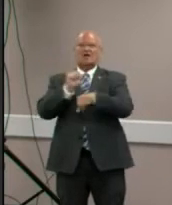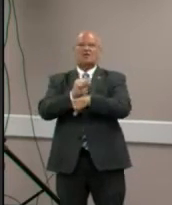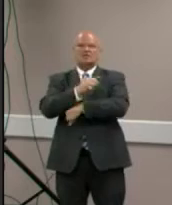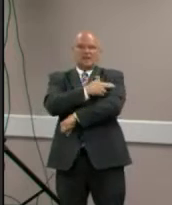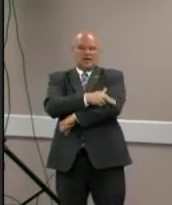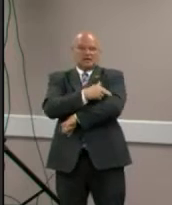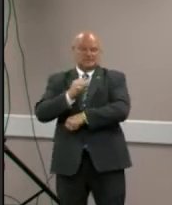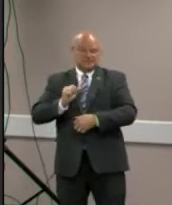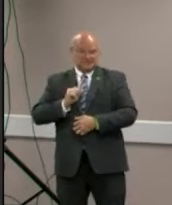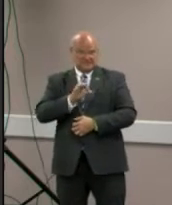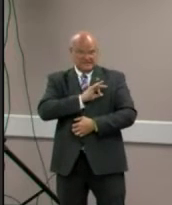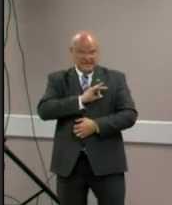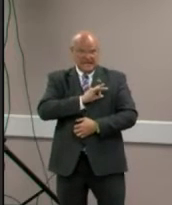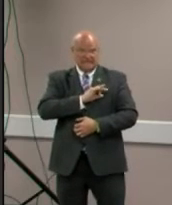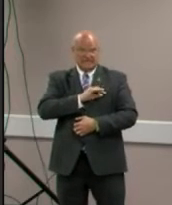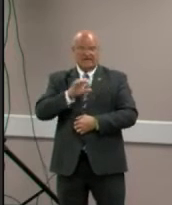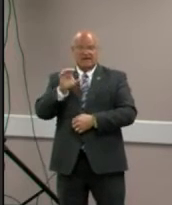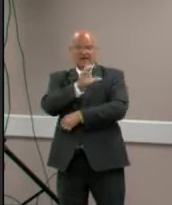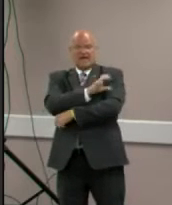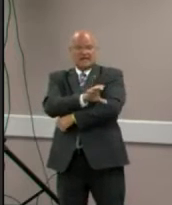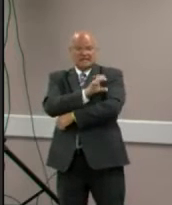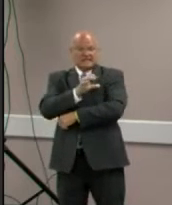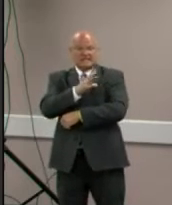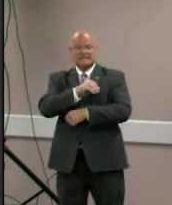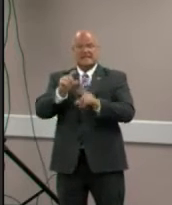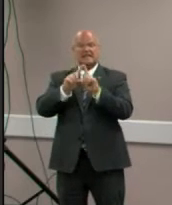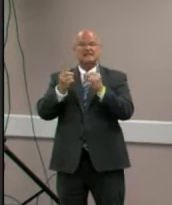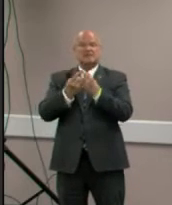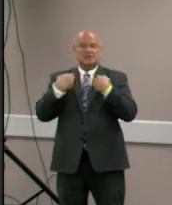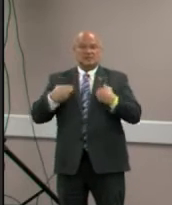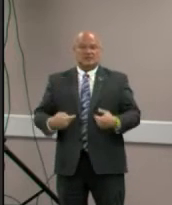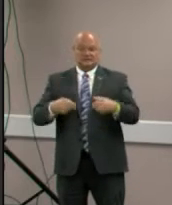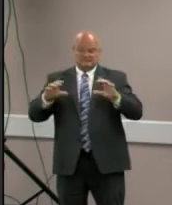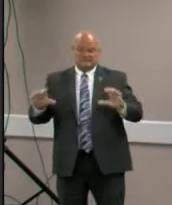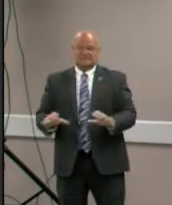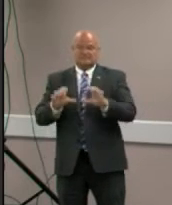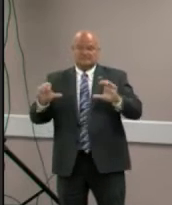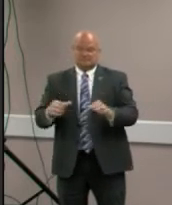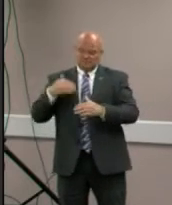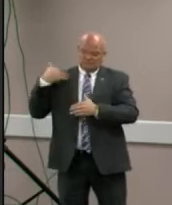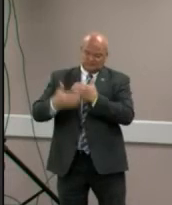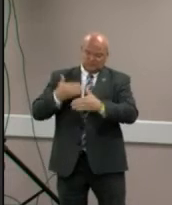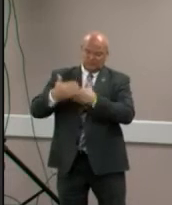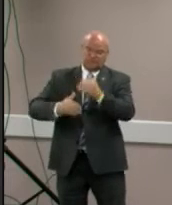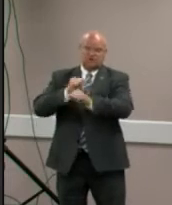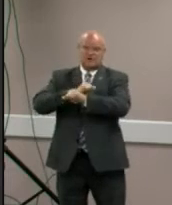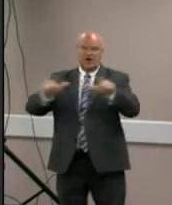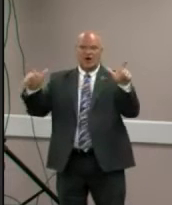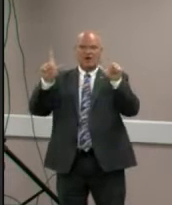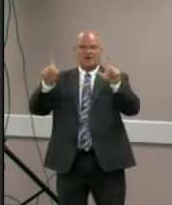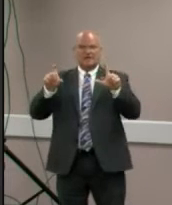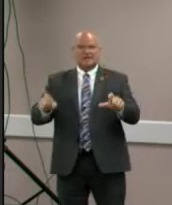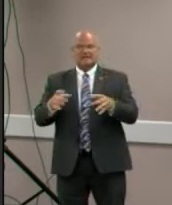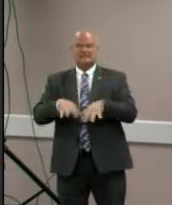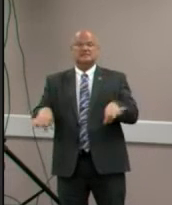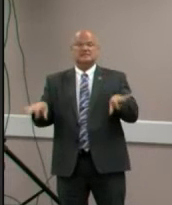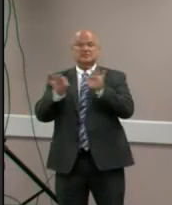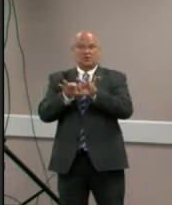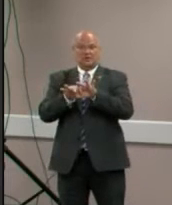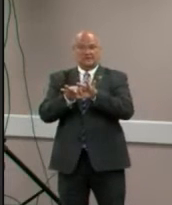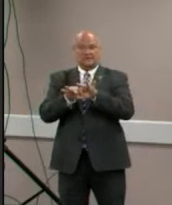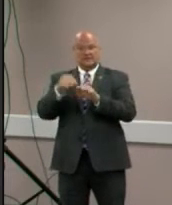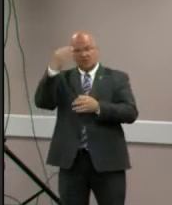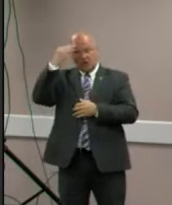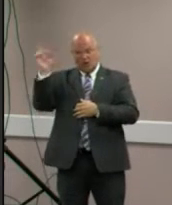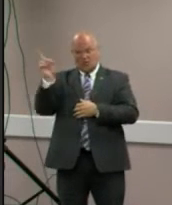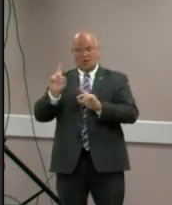our hospital staff, our clinics, and the Department of Health to do and process all of these tests that are so important